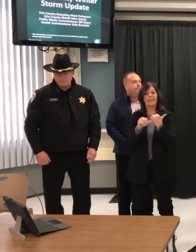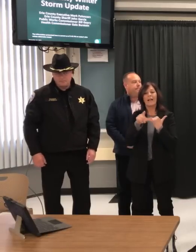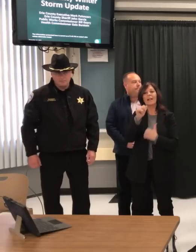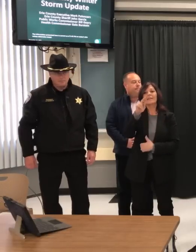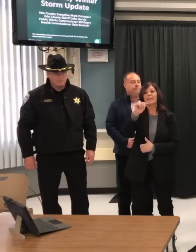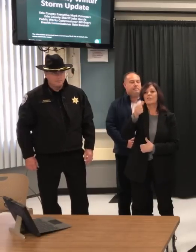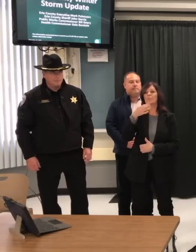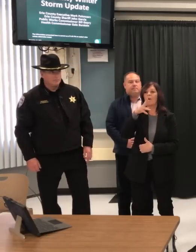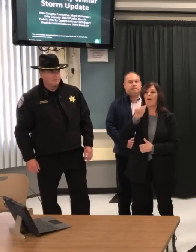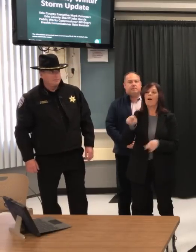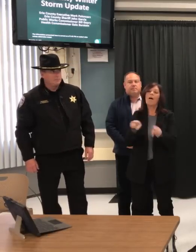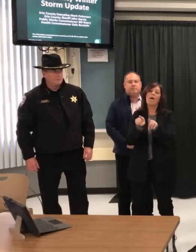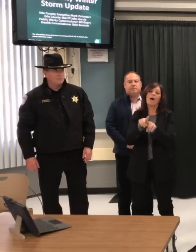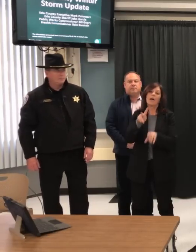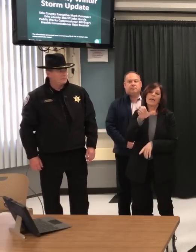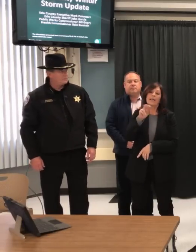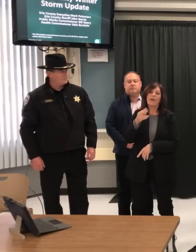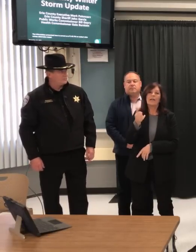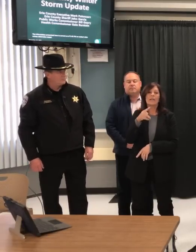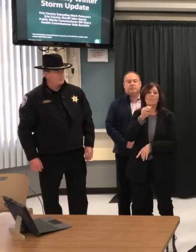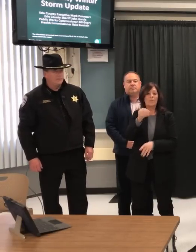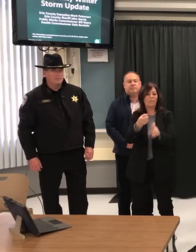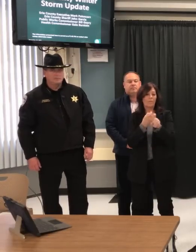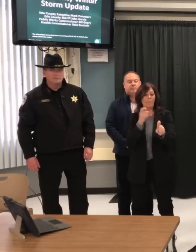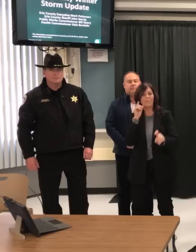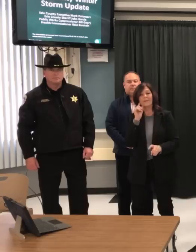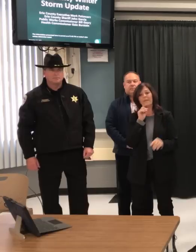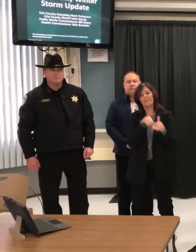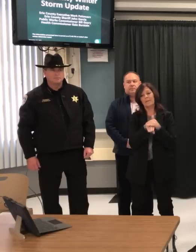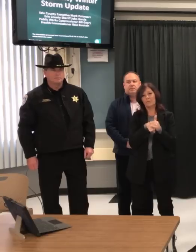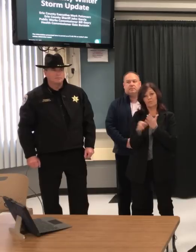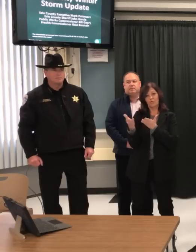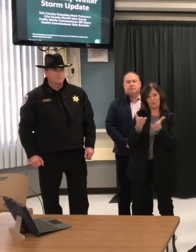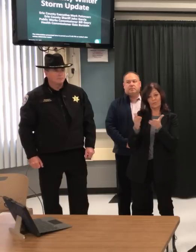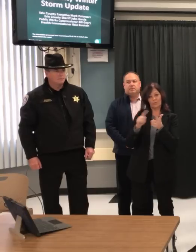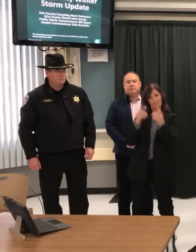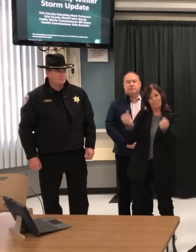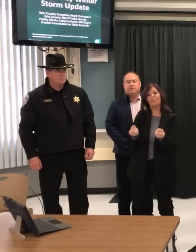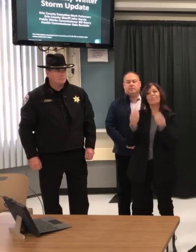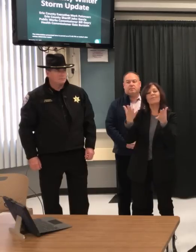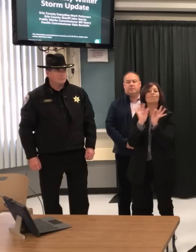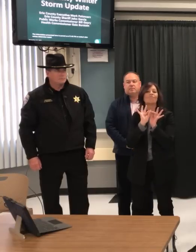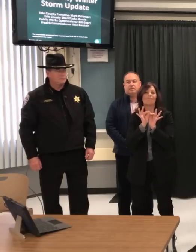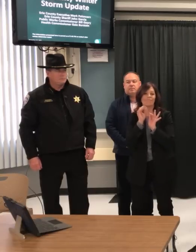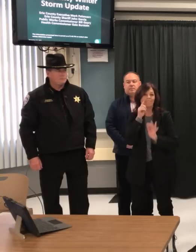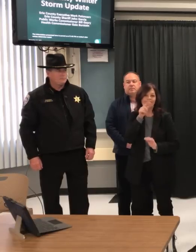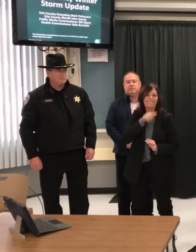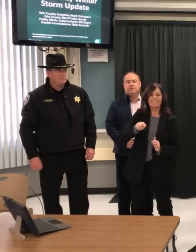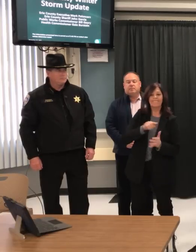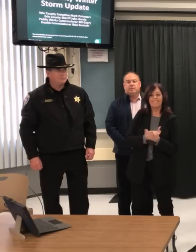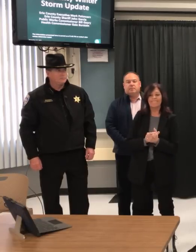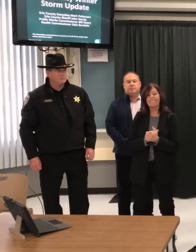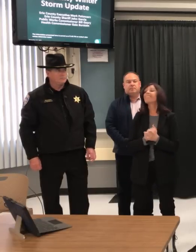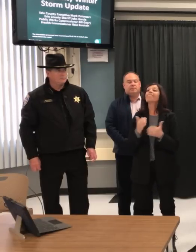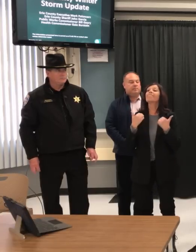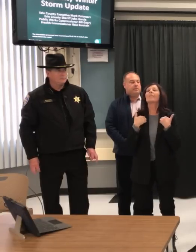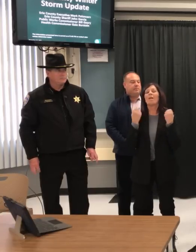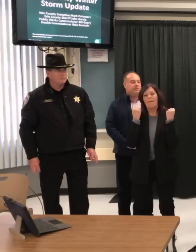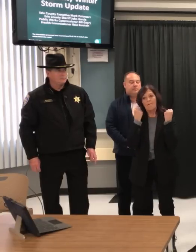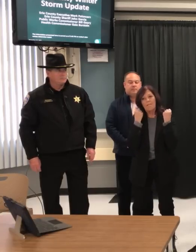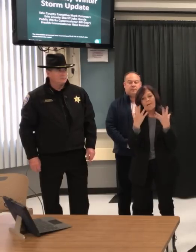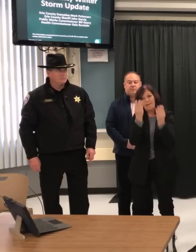and we're also joined by Karen Gambino from Deaf Access Services to provide the American Sign Language. We have a lot